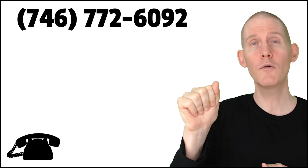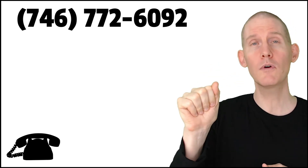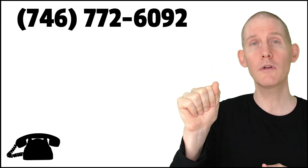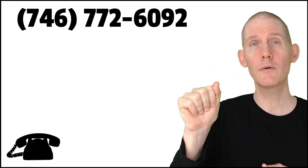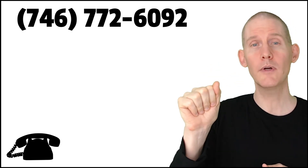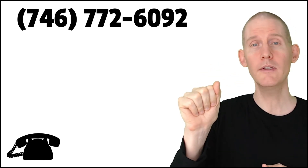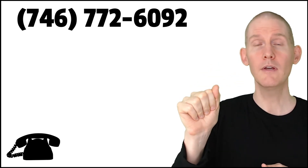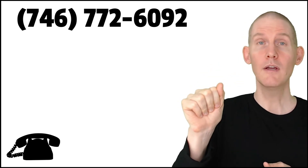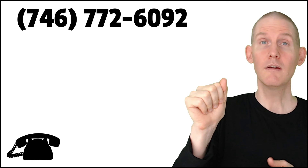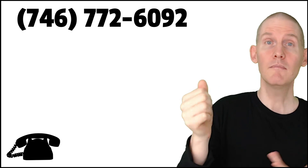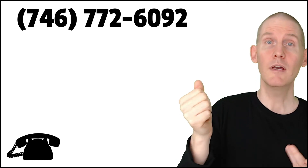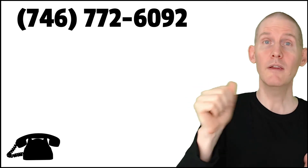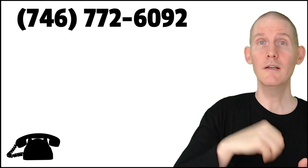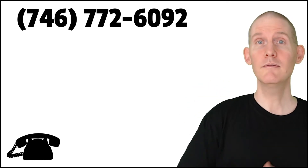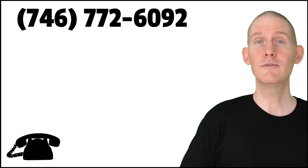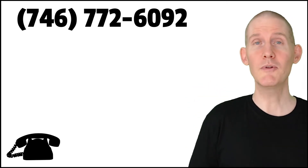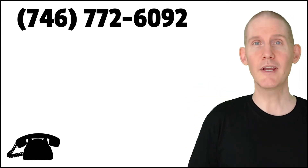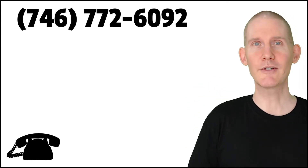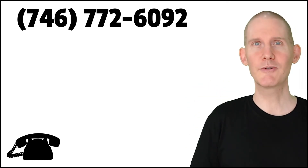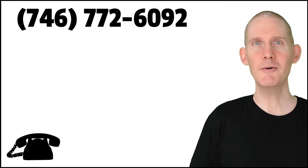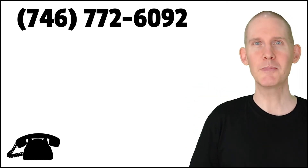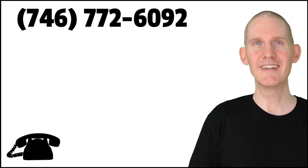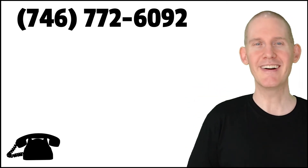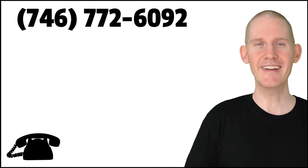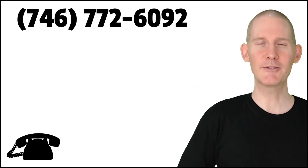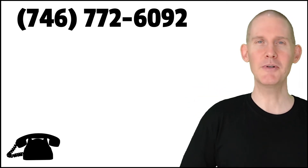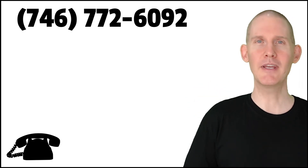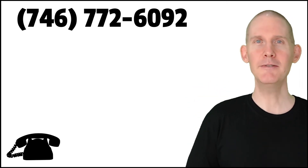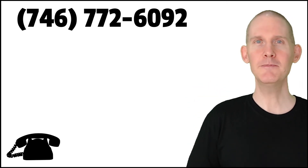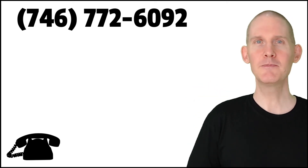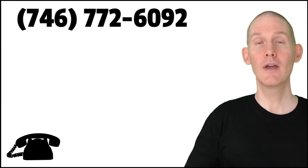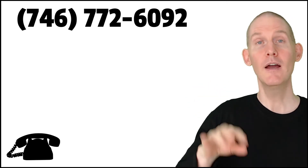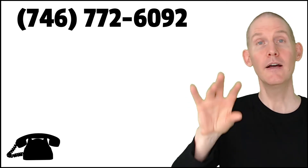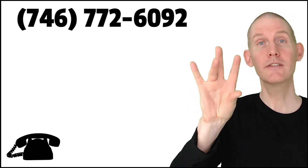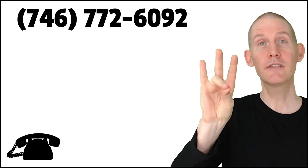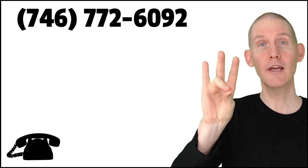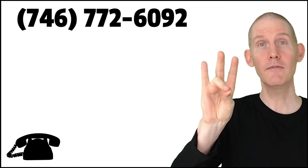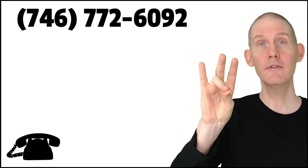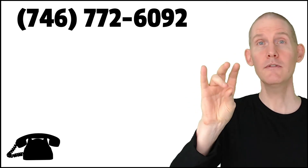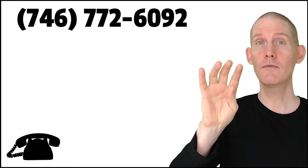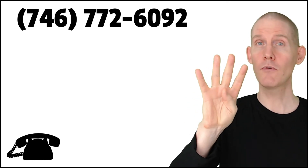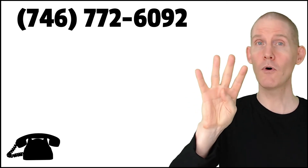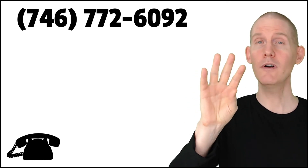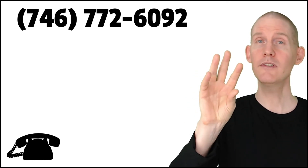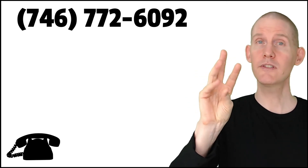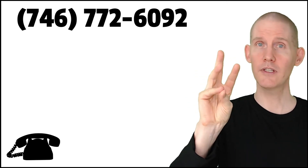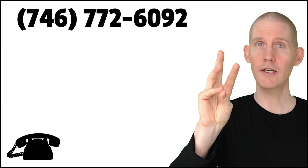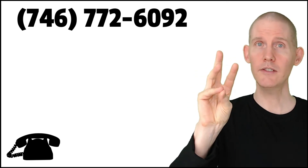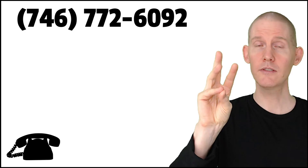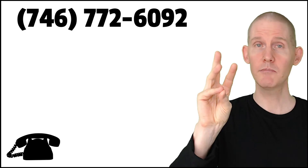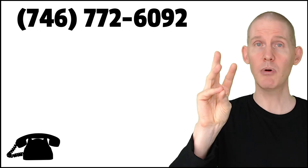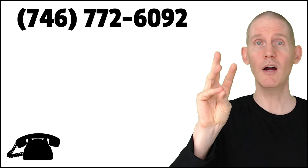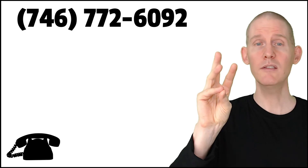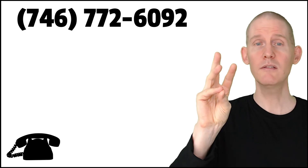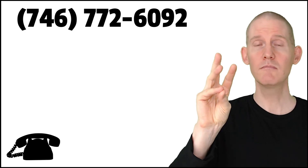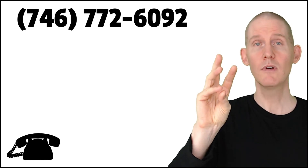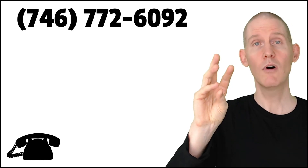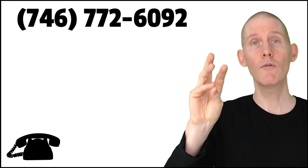a little bit, and then do the next group. All right, let's do it again. 7, 4, 6, pause, over a little